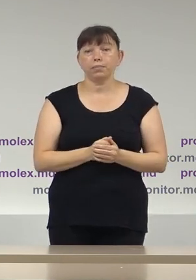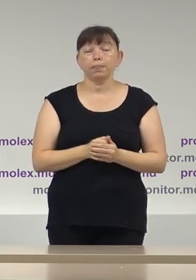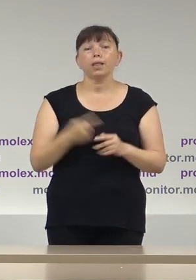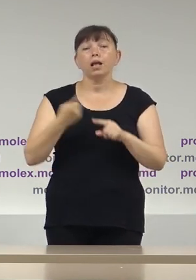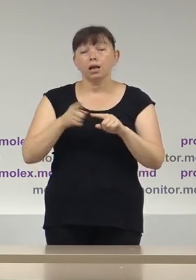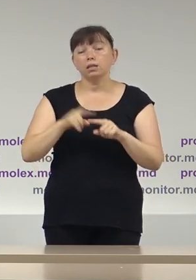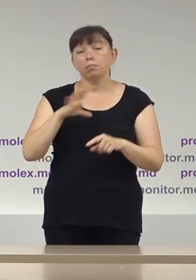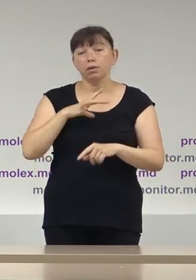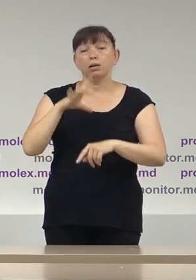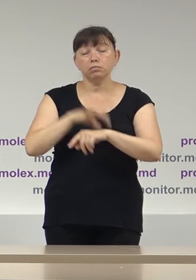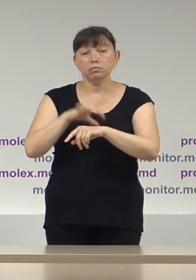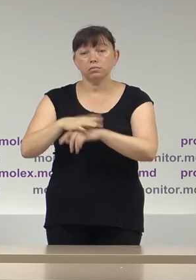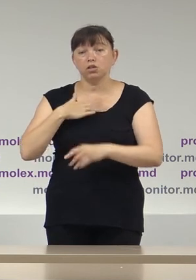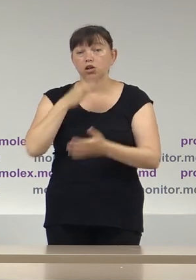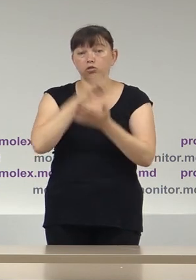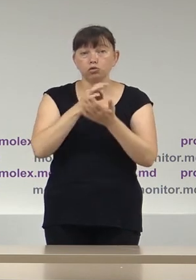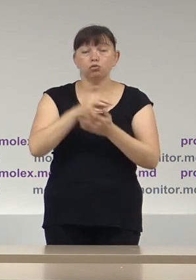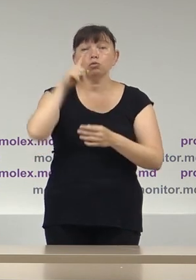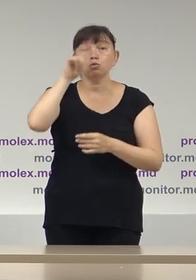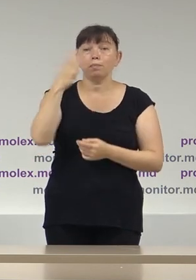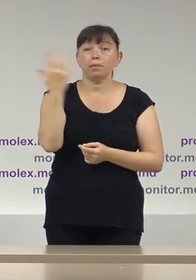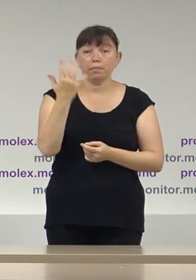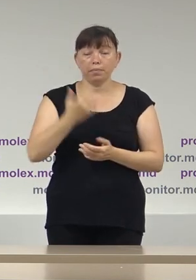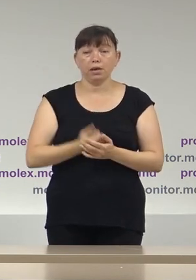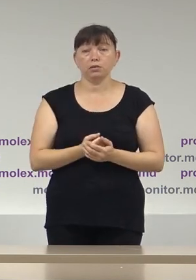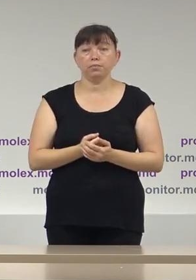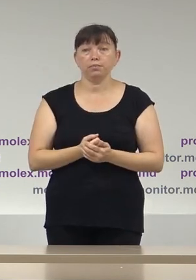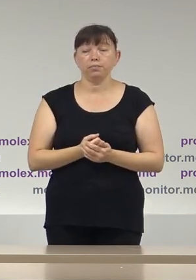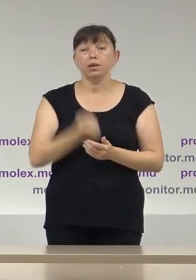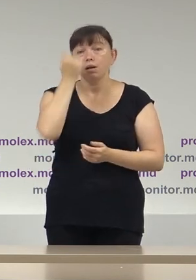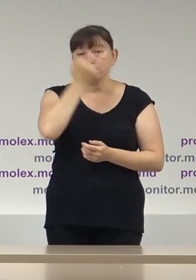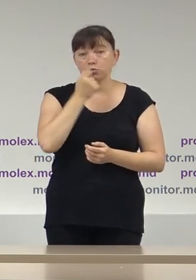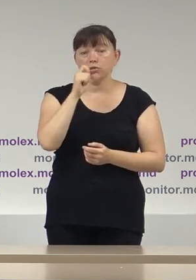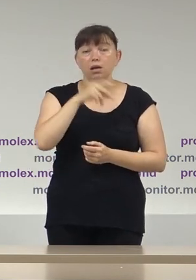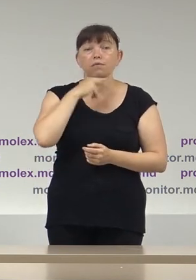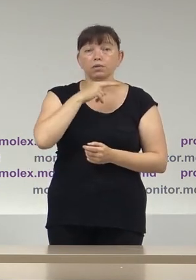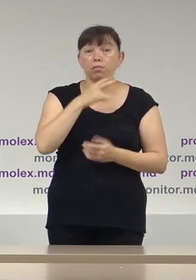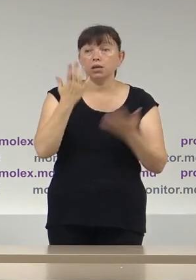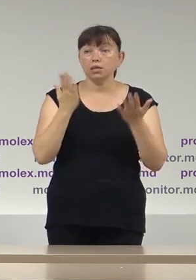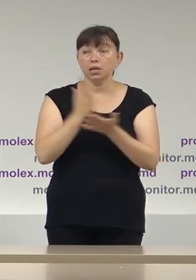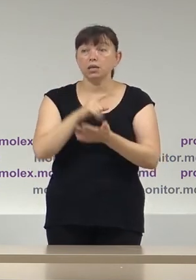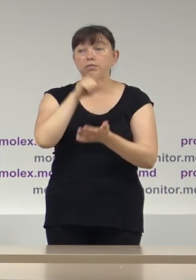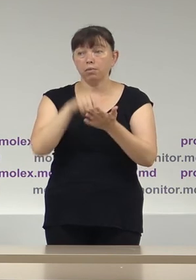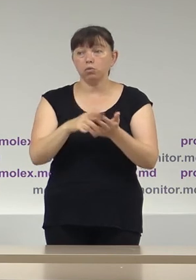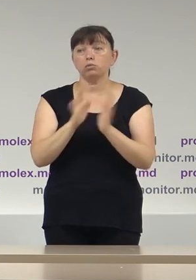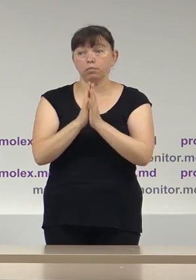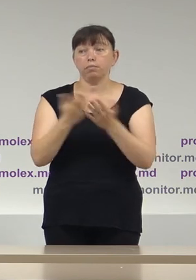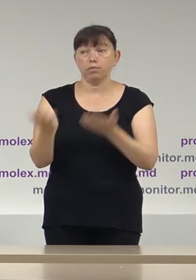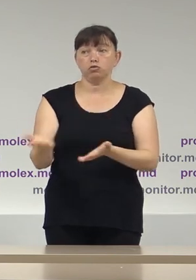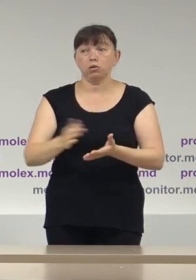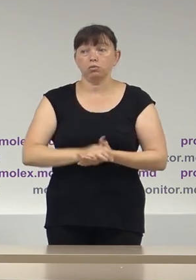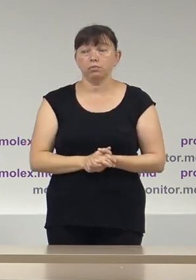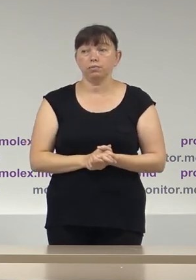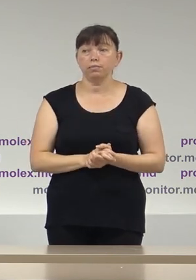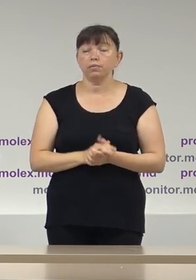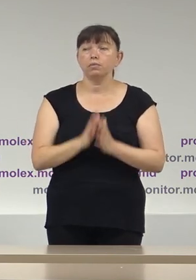and other politicians. So these are our findings stated in the 5th report. Thank you very much for your attention. If